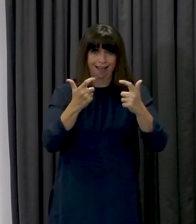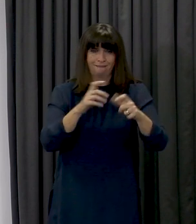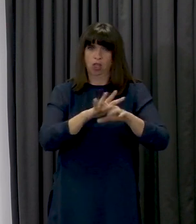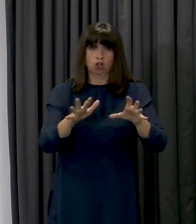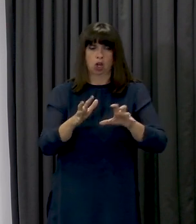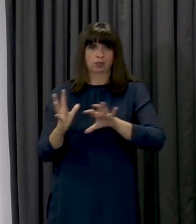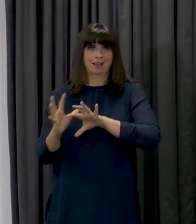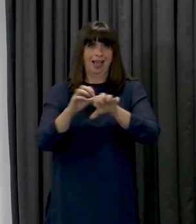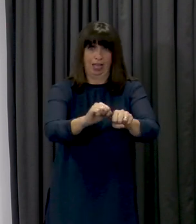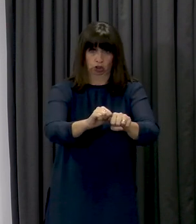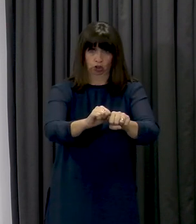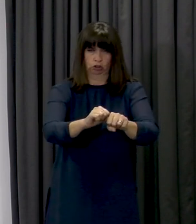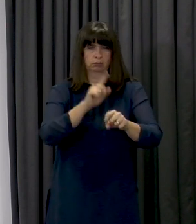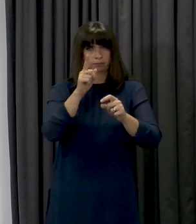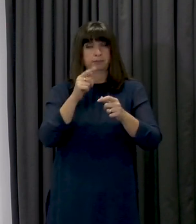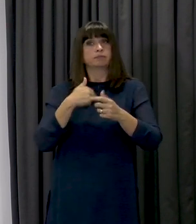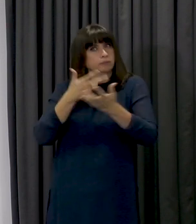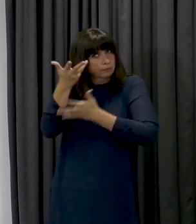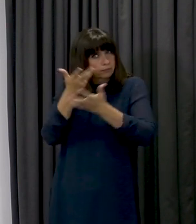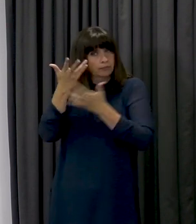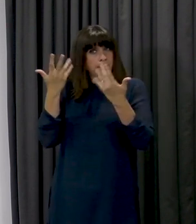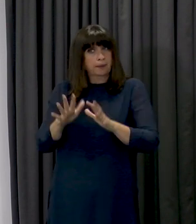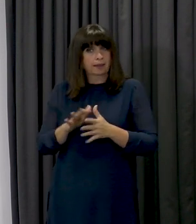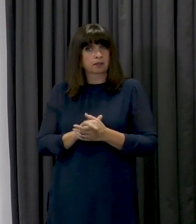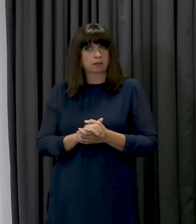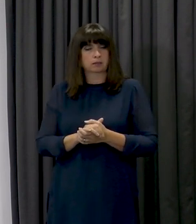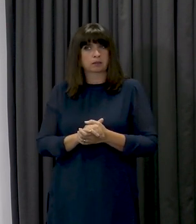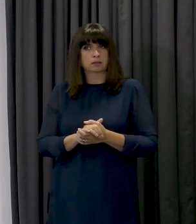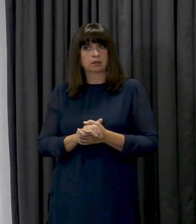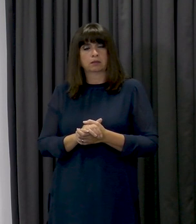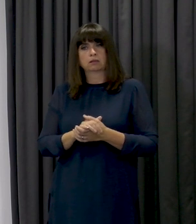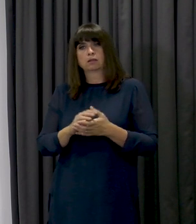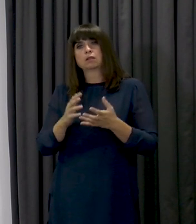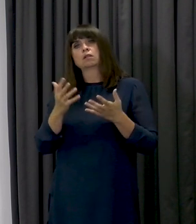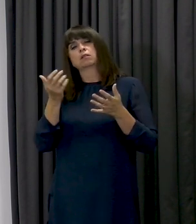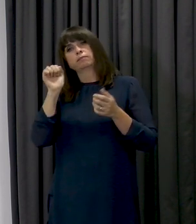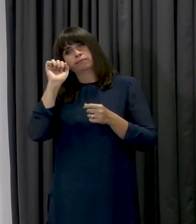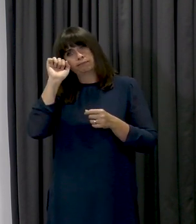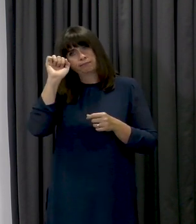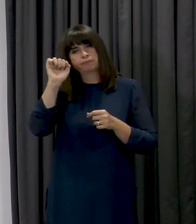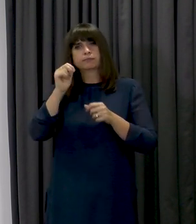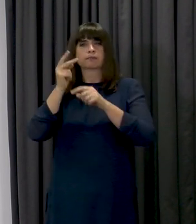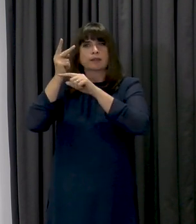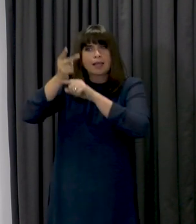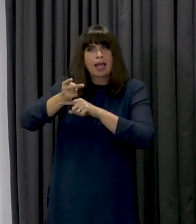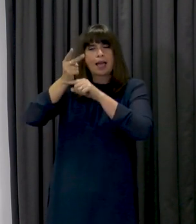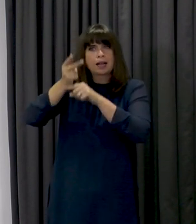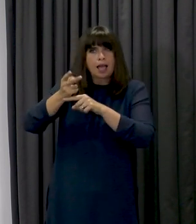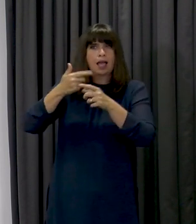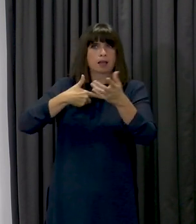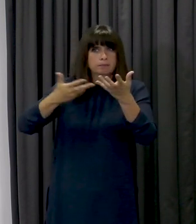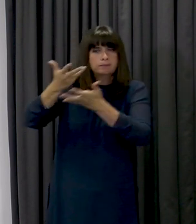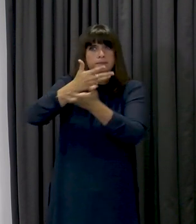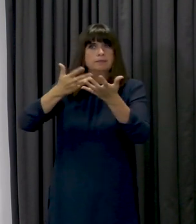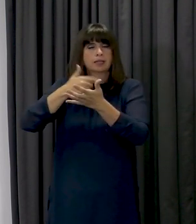take up their concerns, not with me, but with the people who are responsible for providing the care that they have experienced, and I